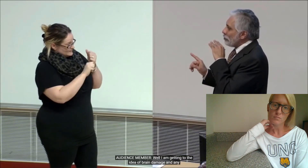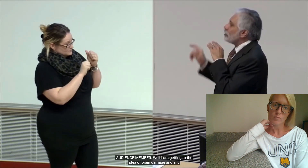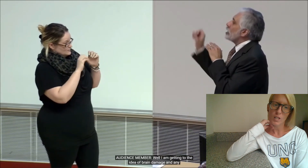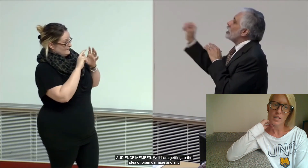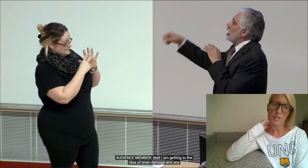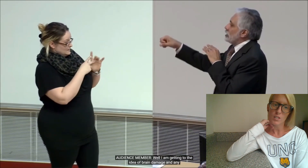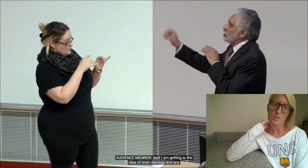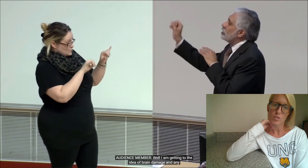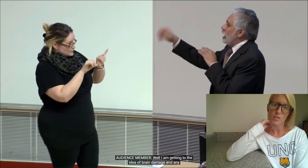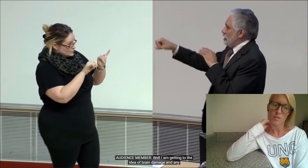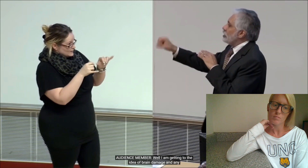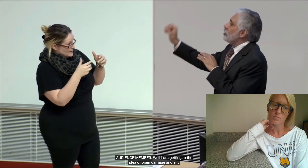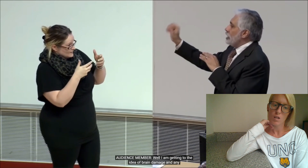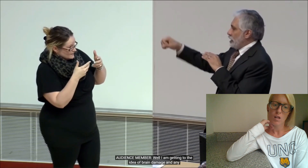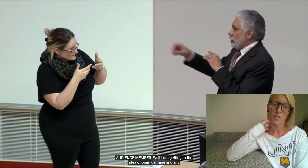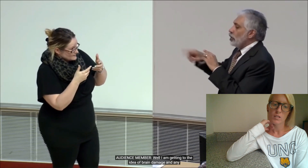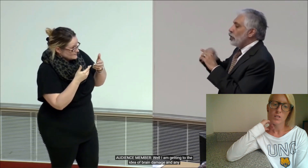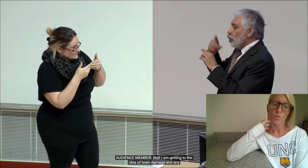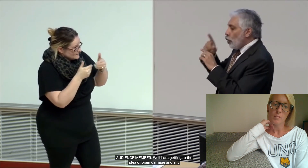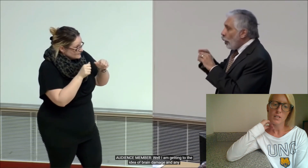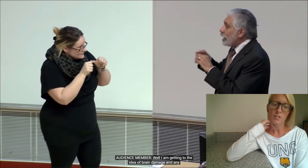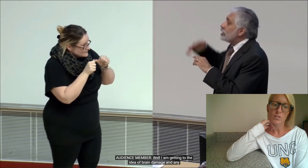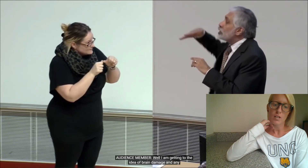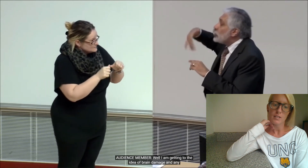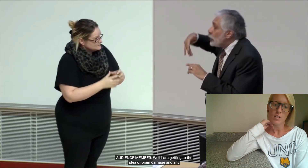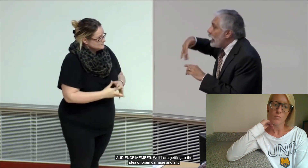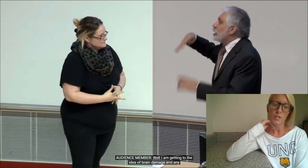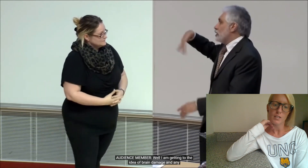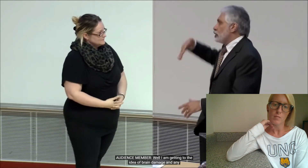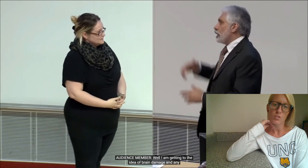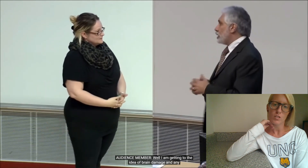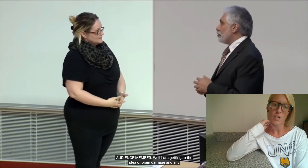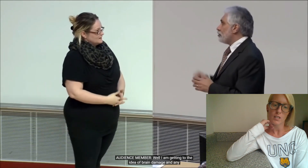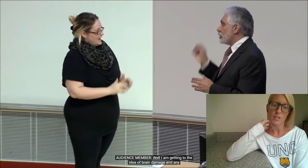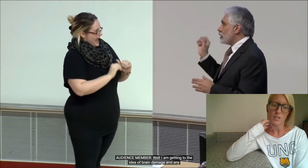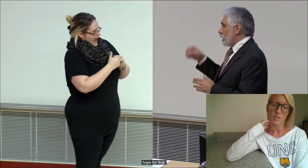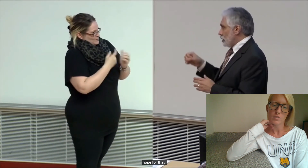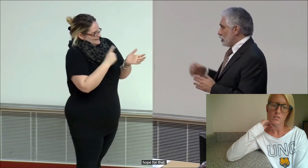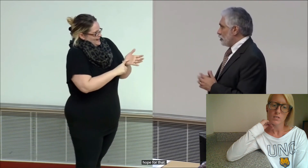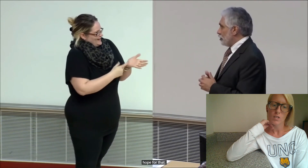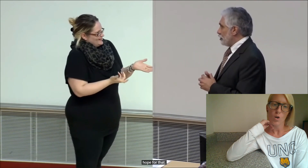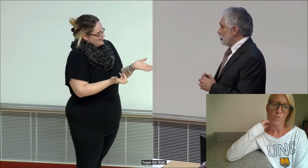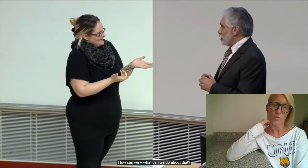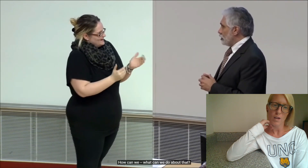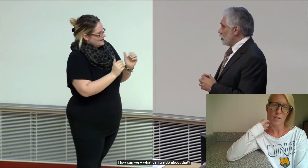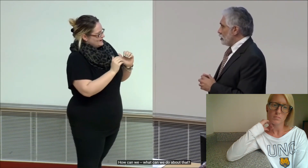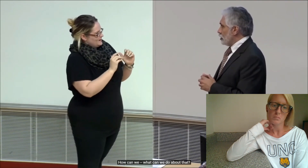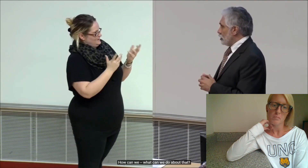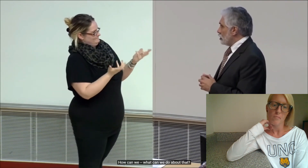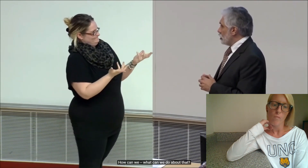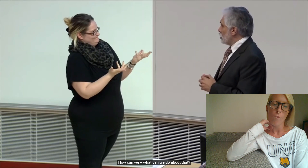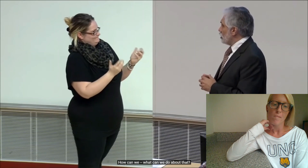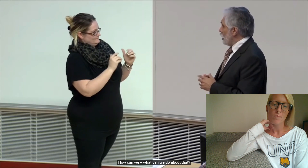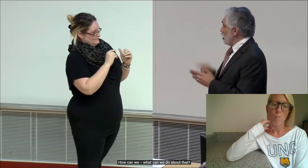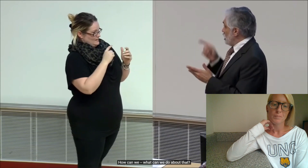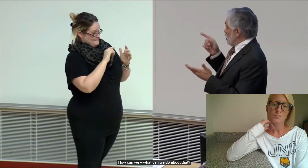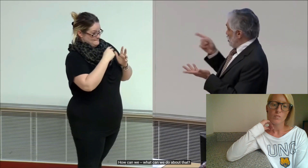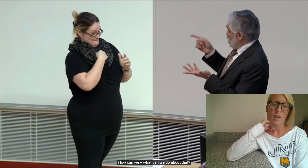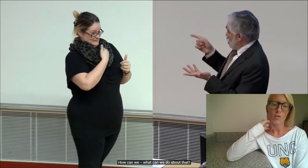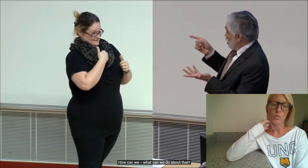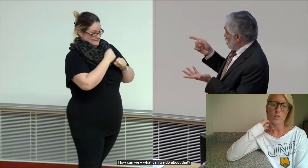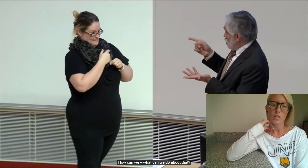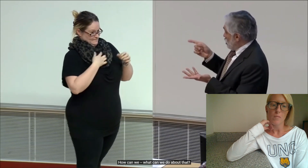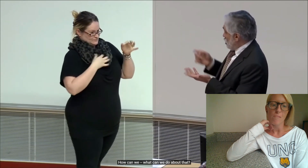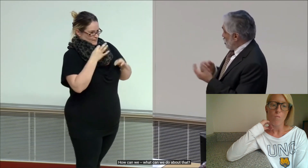thought. And I lost my Well, train of I'm getting to the idea of Well, I'm brain getting to the damage idea of brain and damage and any hope for that. How can we, what